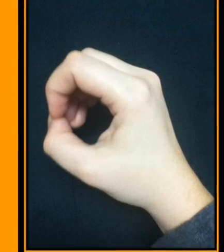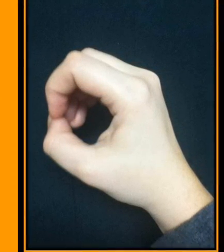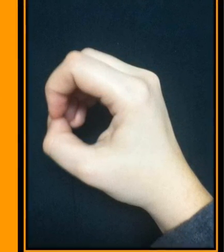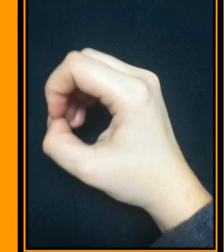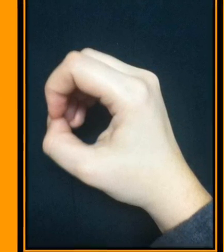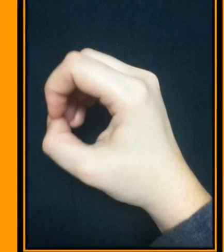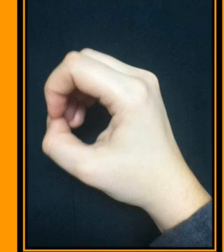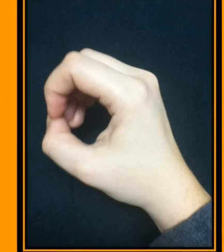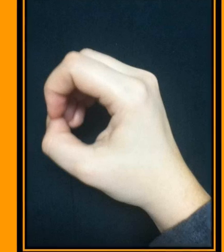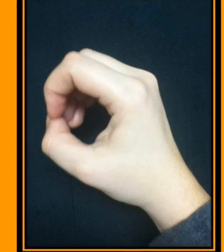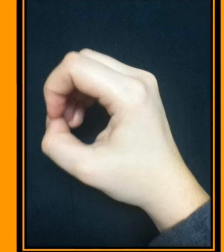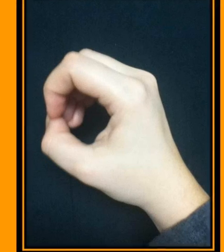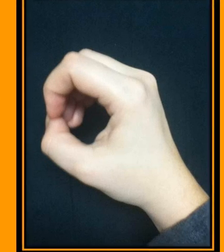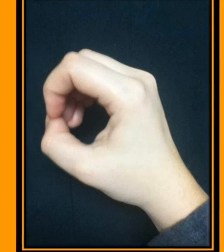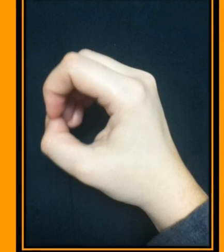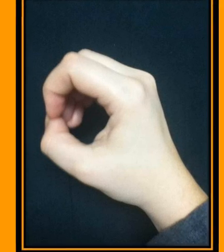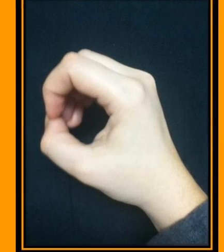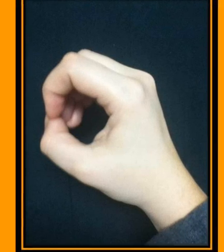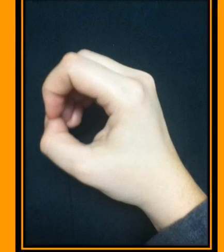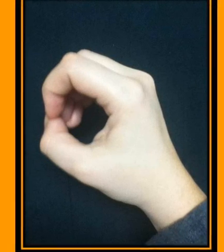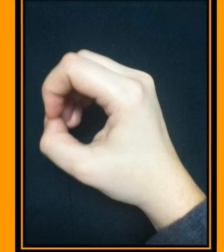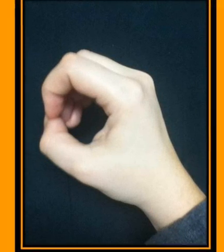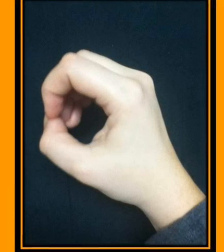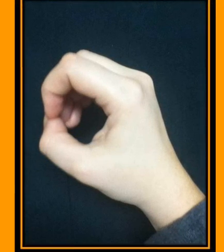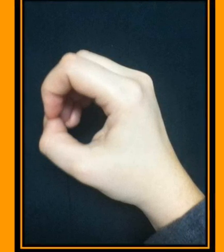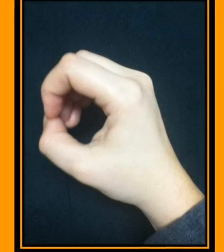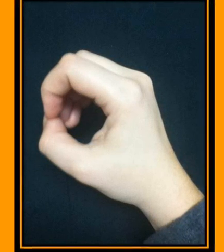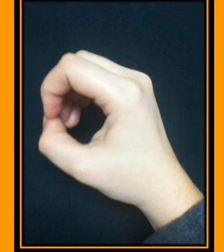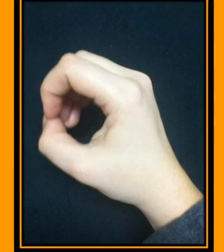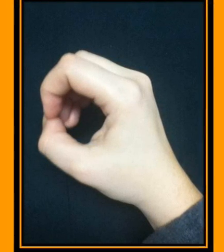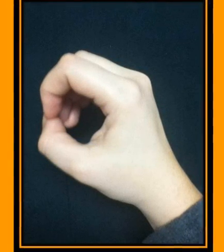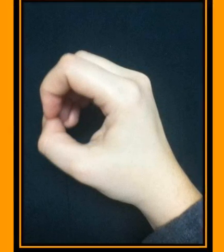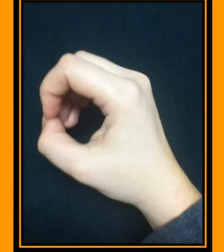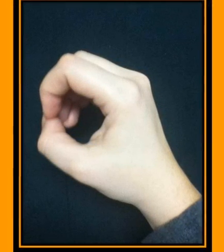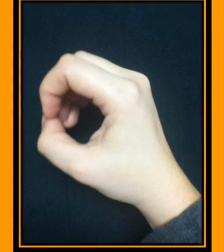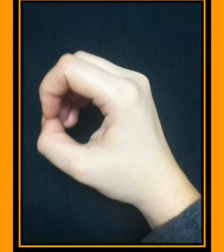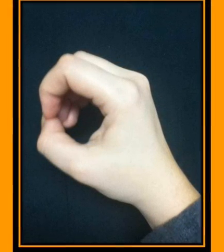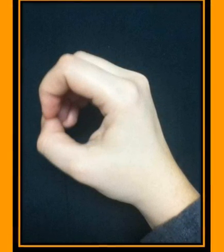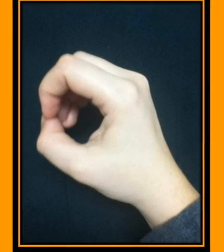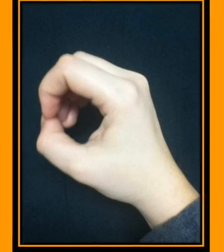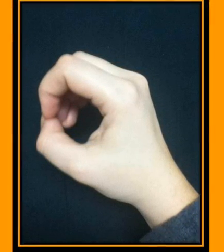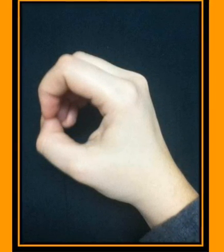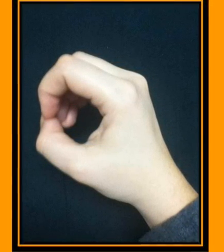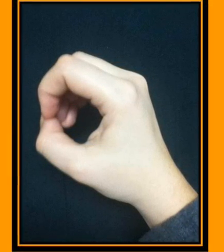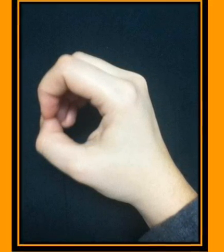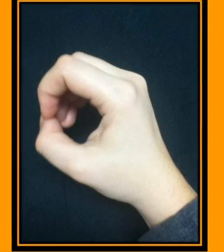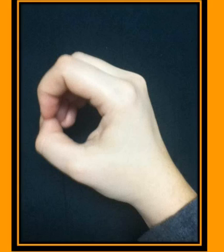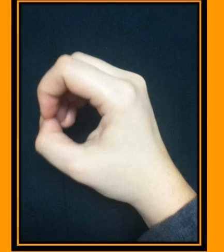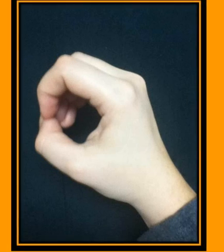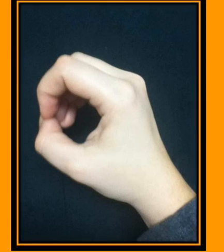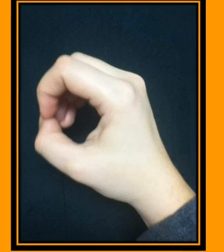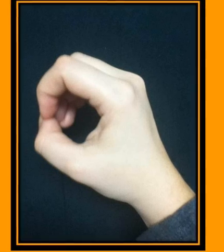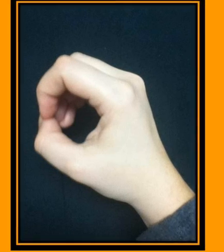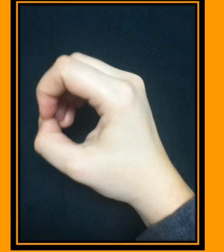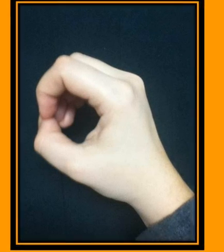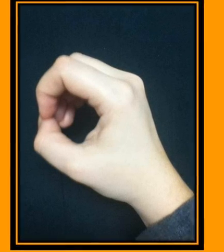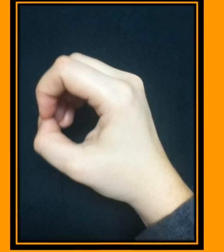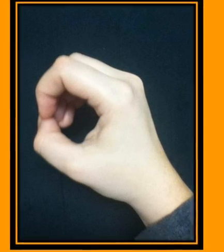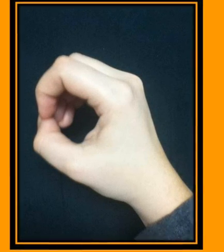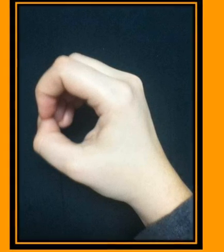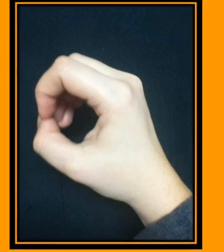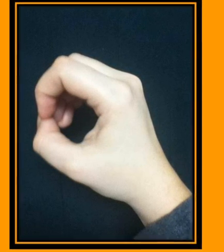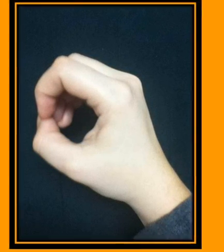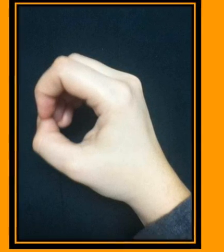do to form the sign is make a circle by bringing your pinky finger all the way up to your index finger